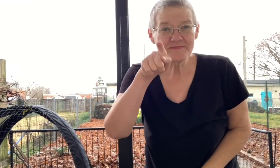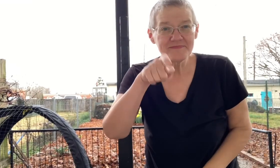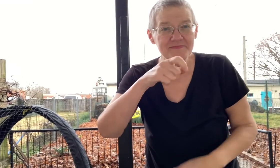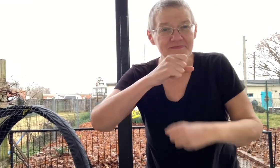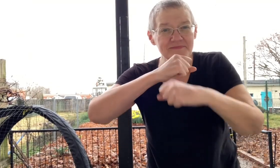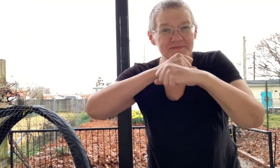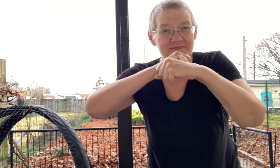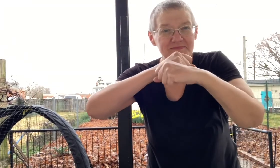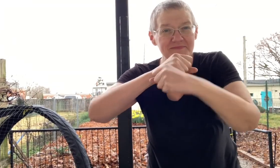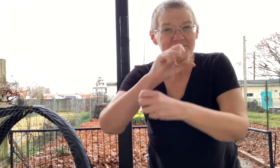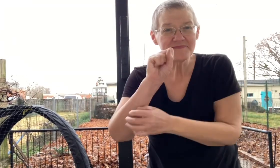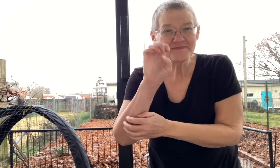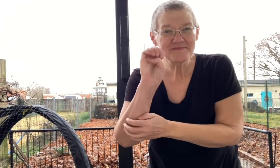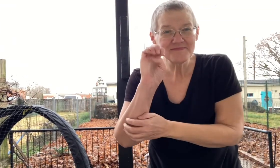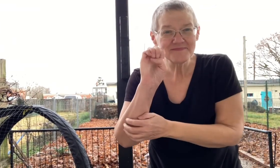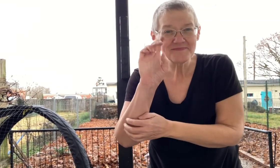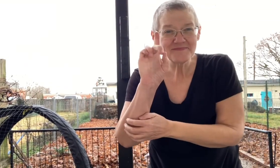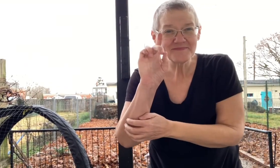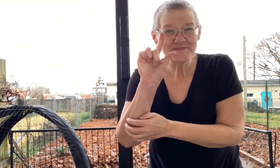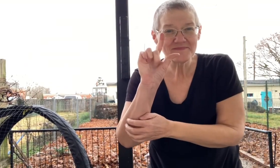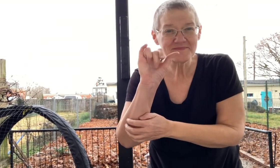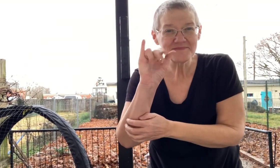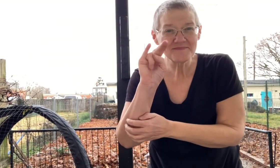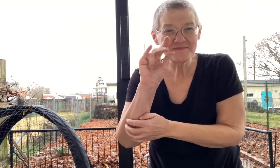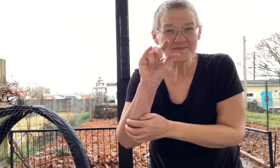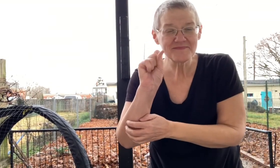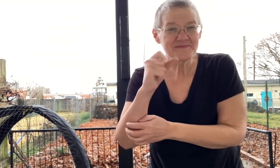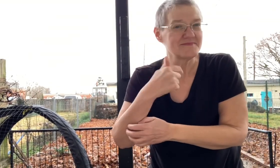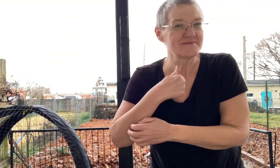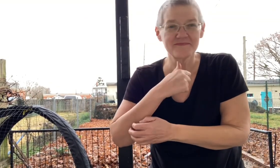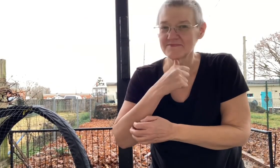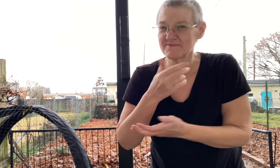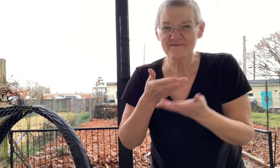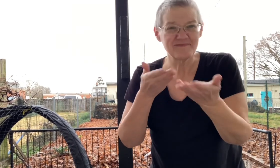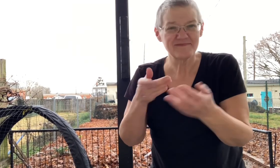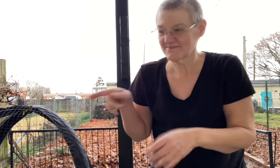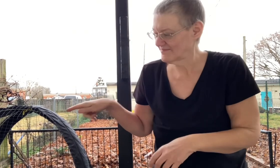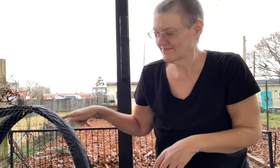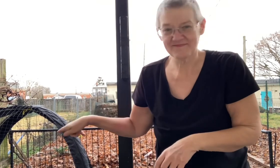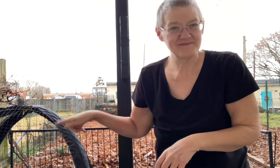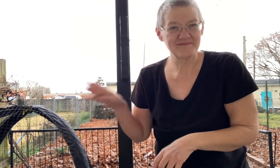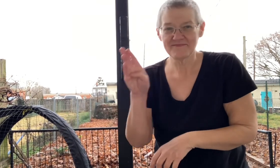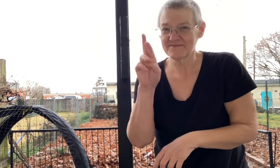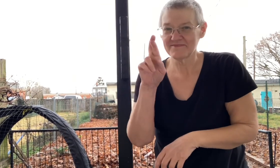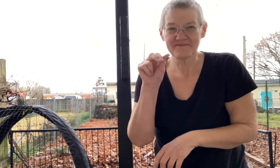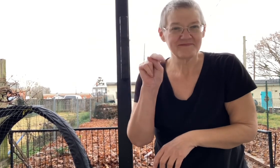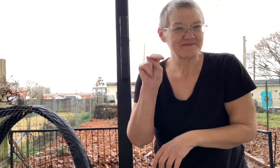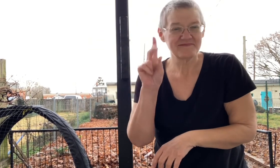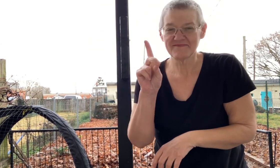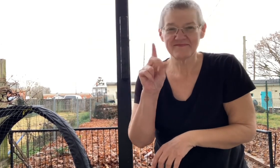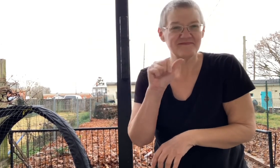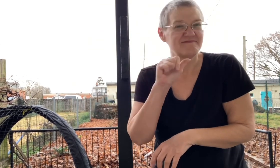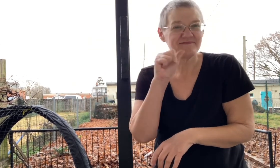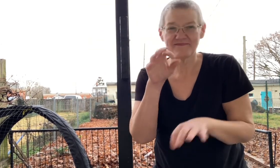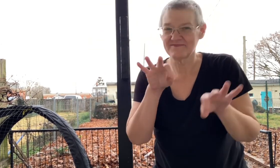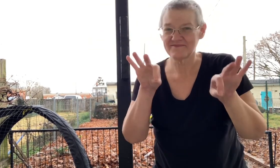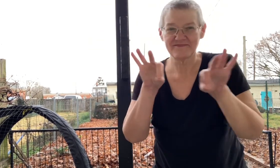If you're like me and you need to protect your seedlings, I don't recommend this brand of netting. It